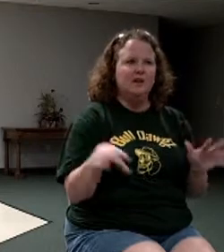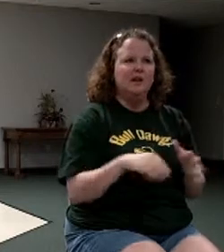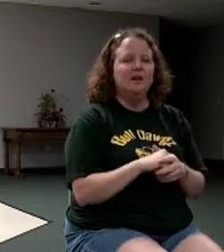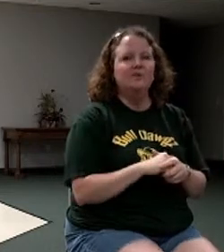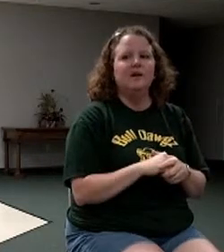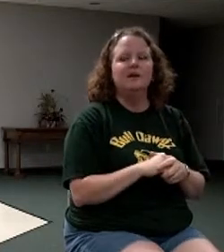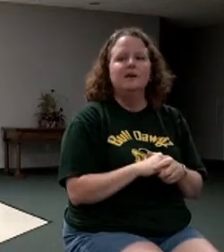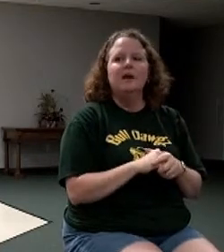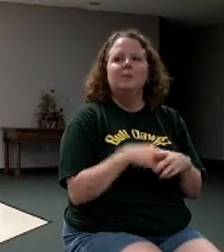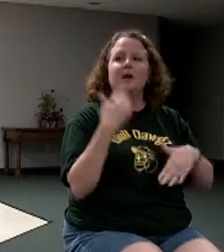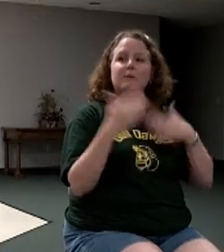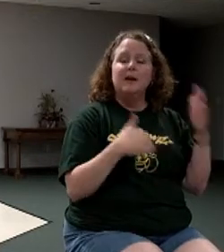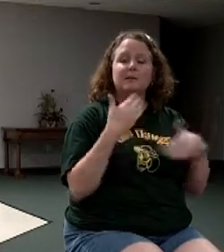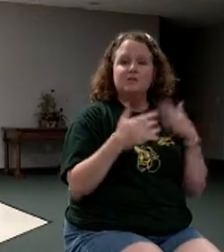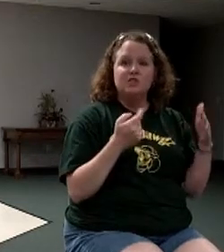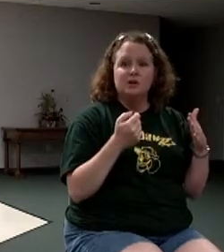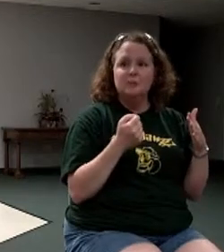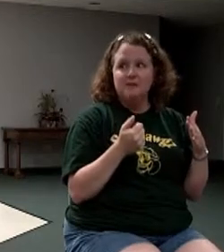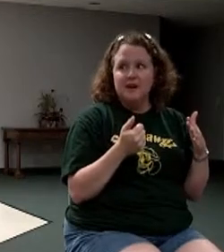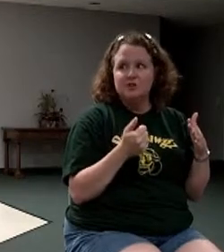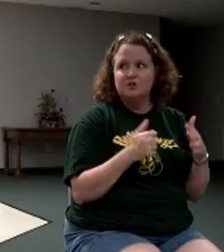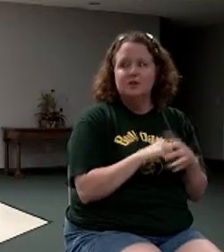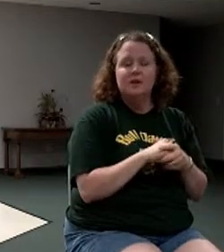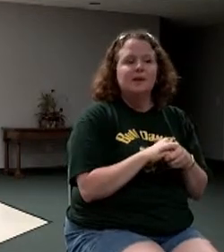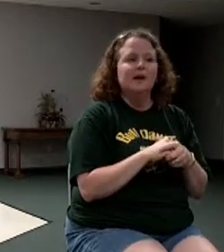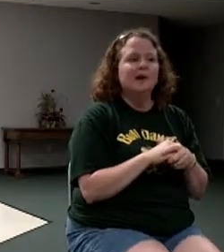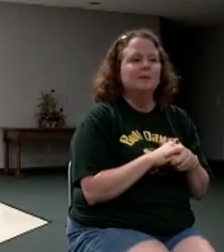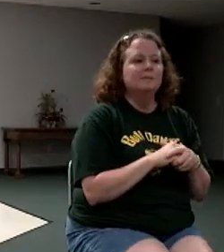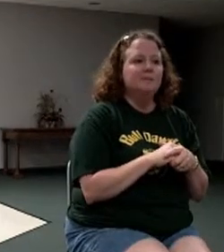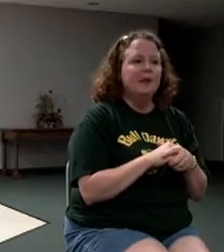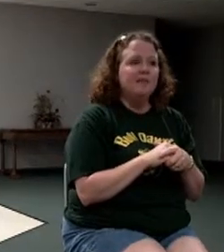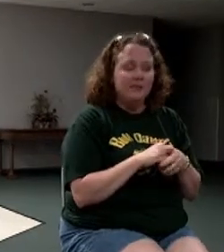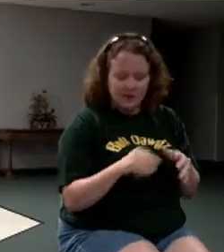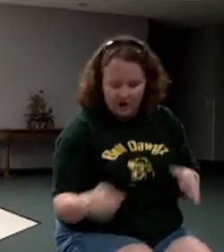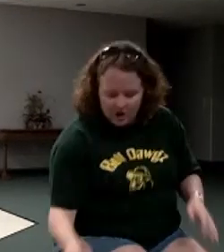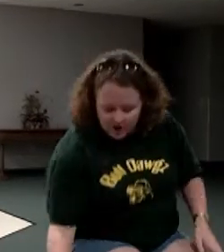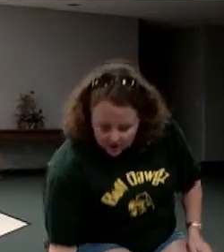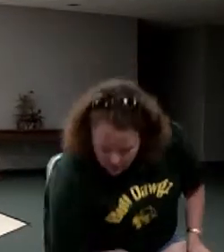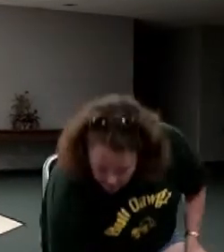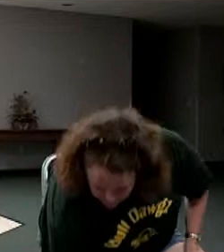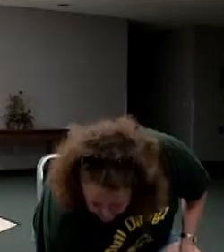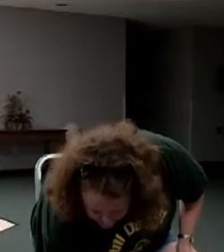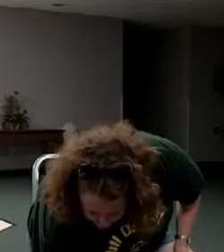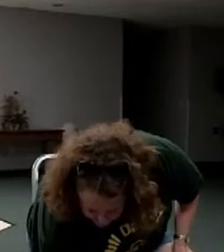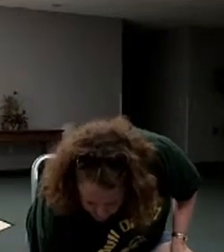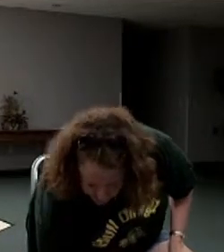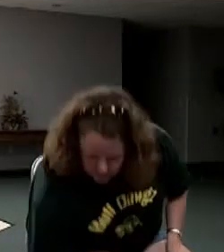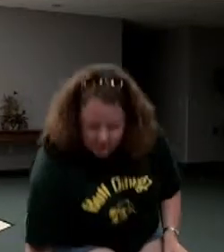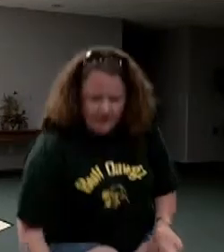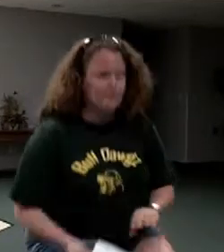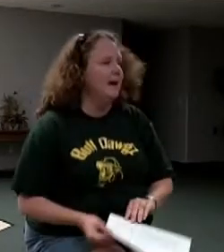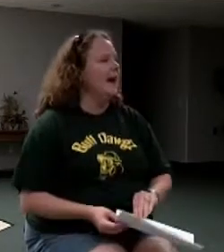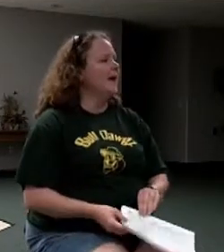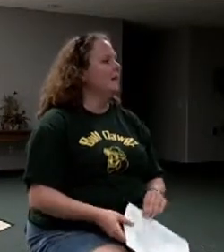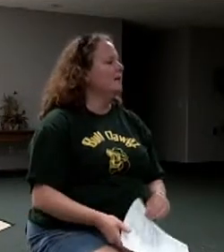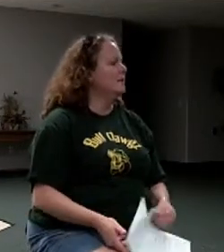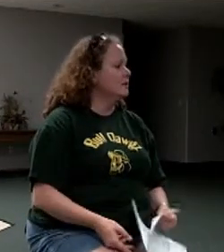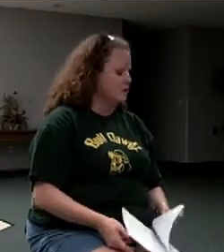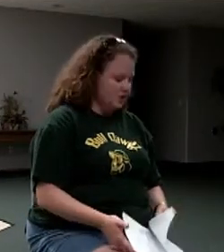that kind of thing. That'll make it move just a little bit faster. And then there are on this back